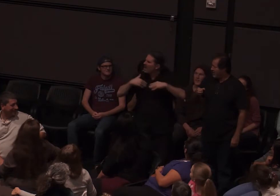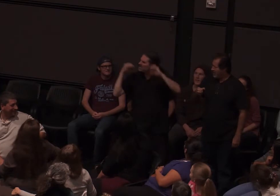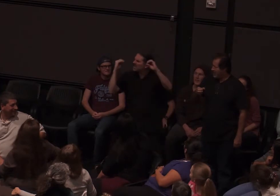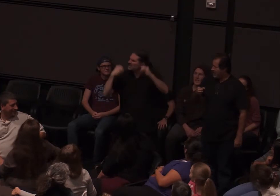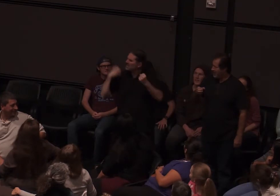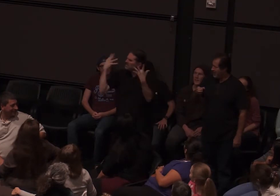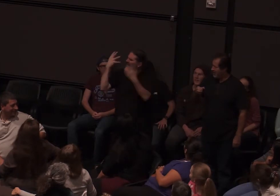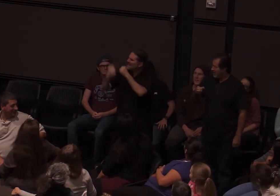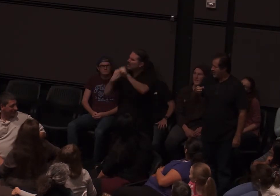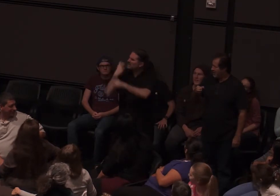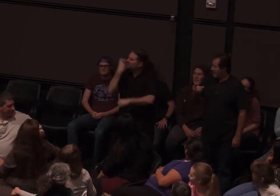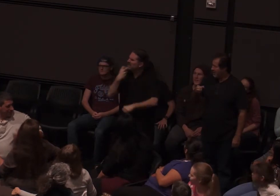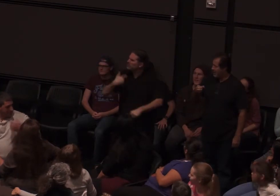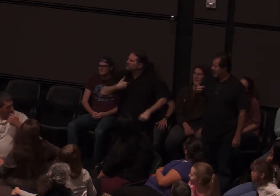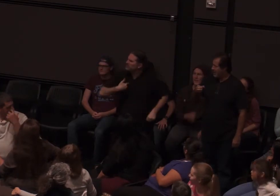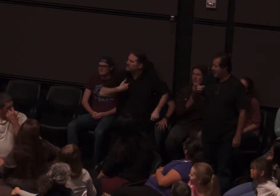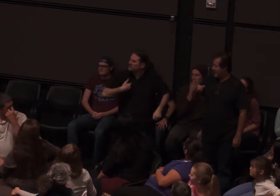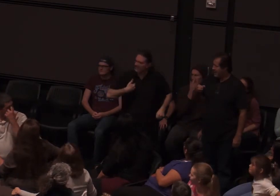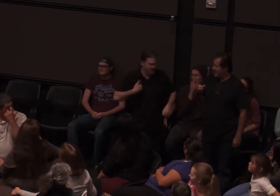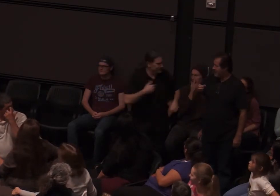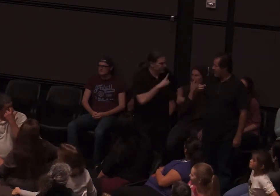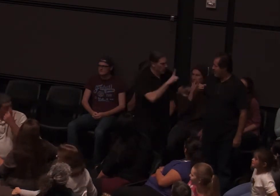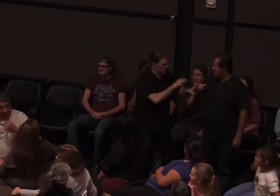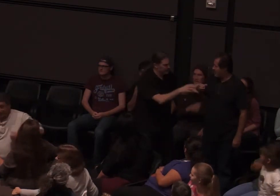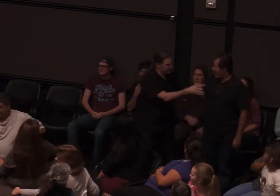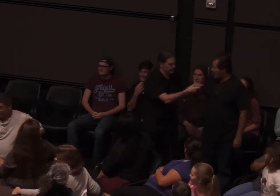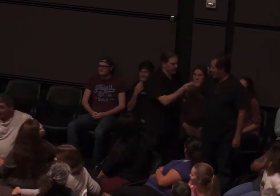Don't worry, I'll teach him how they taught me with speech class.